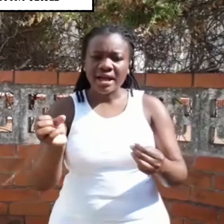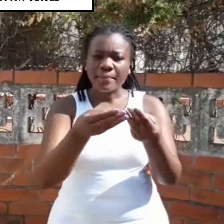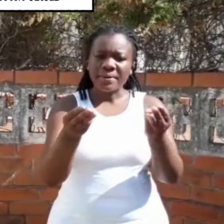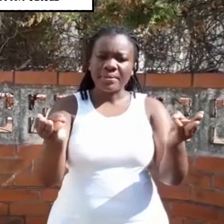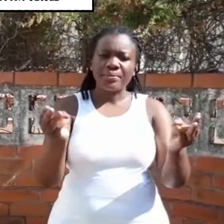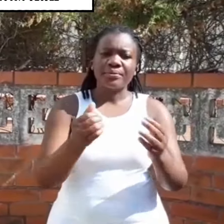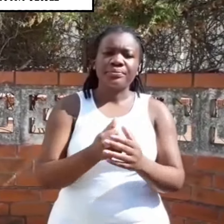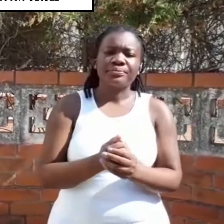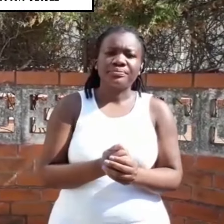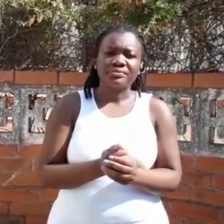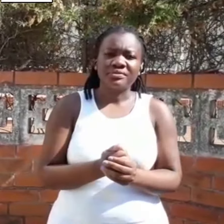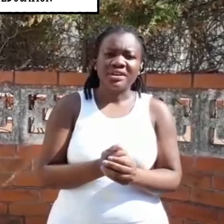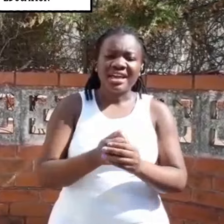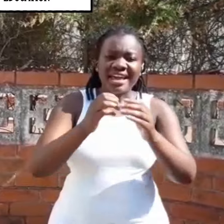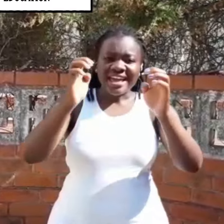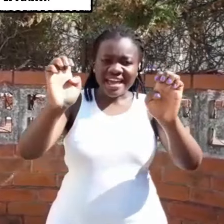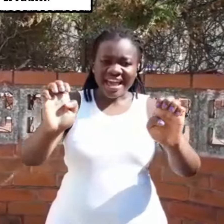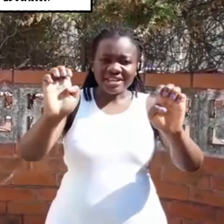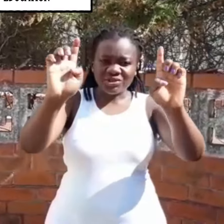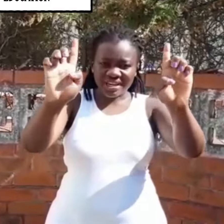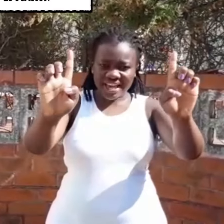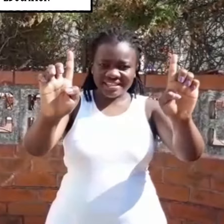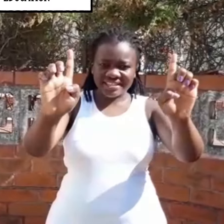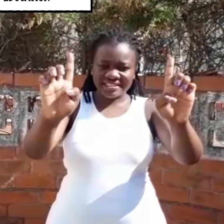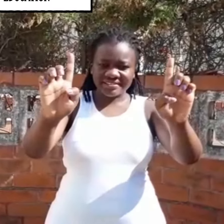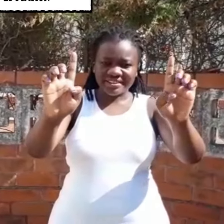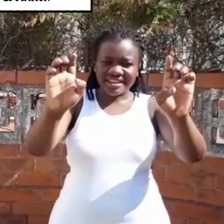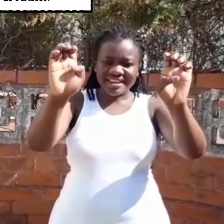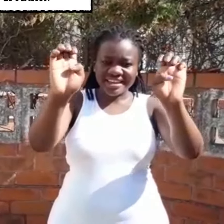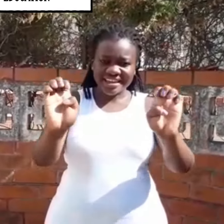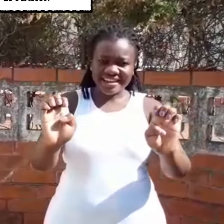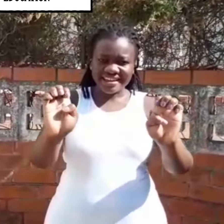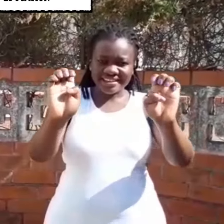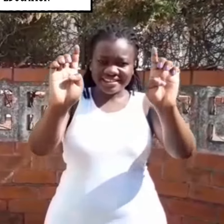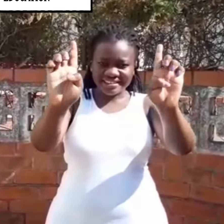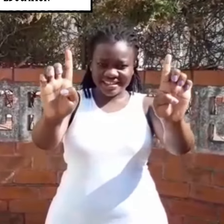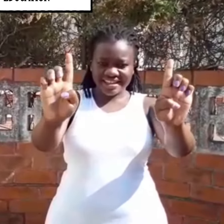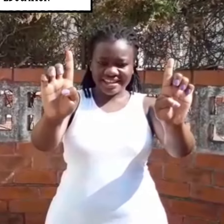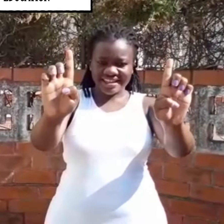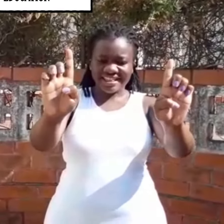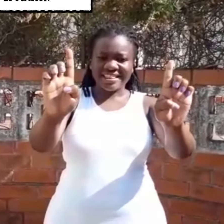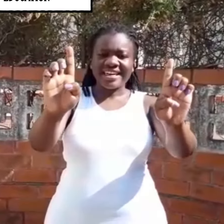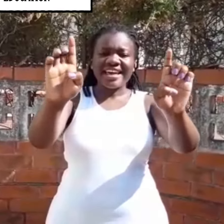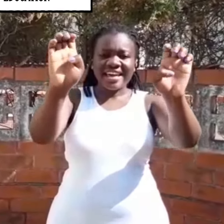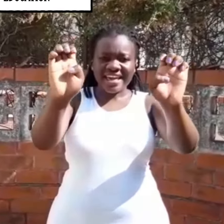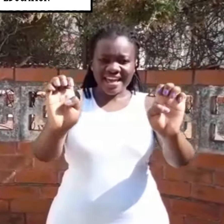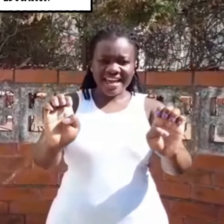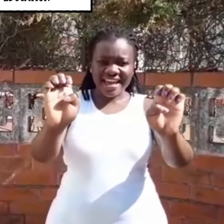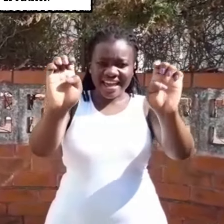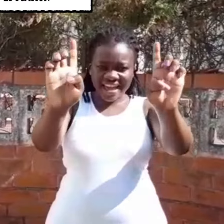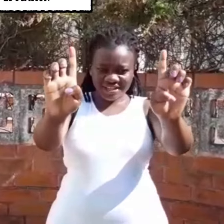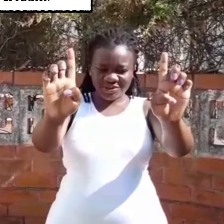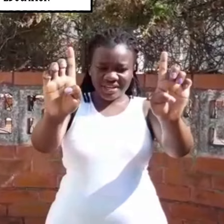people. Education. E, D. Education.